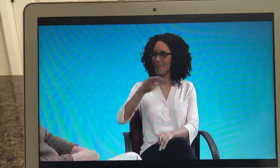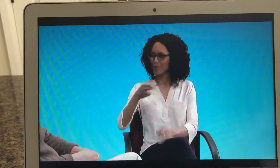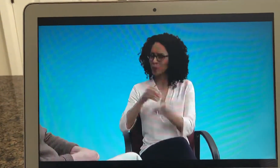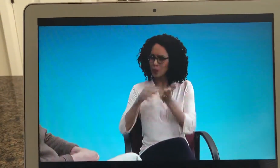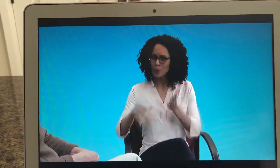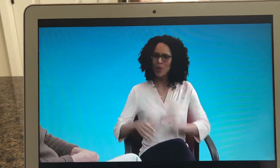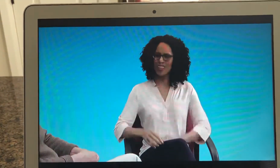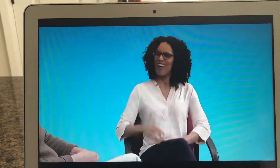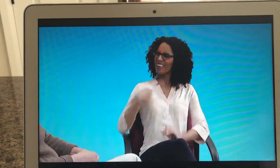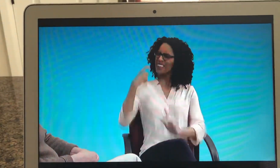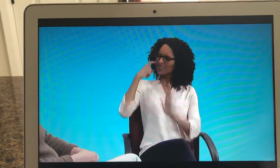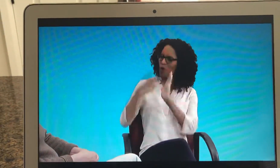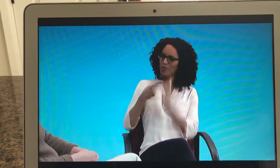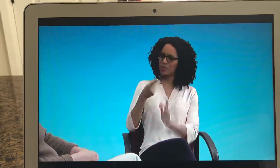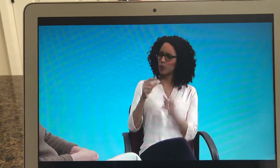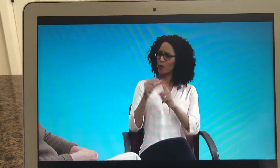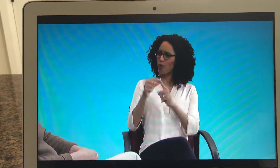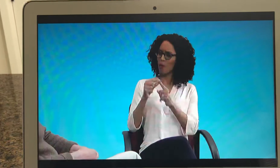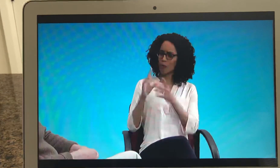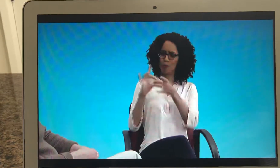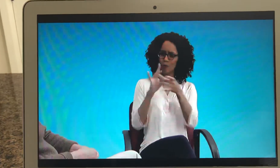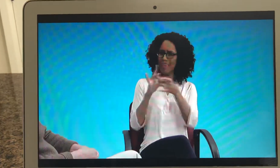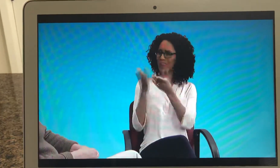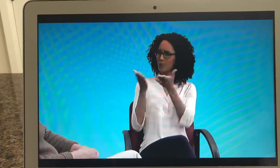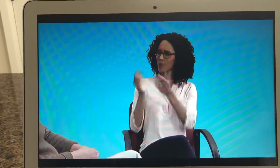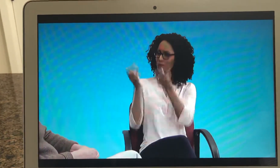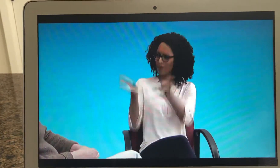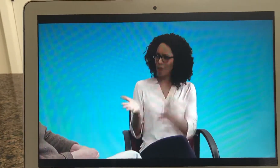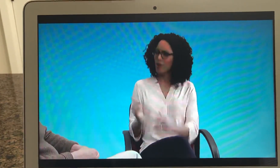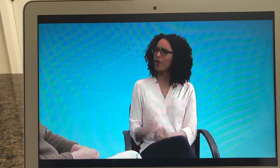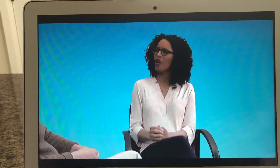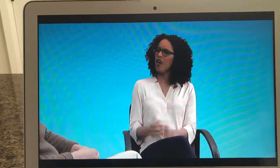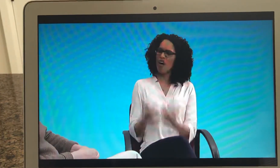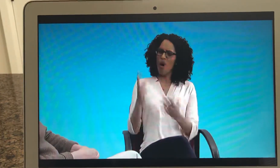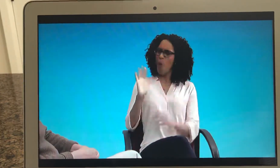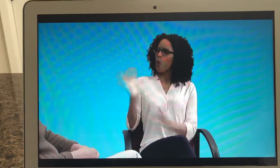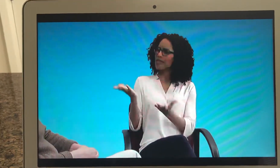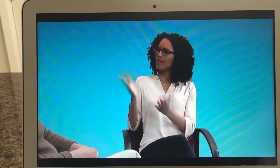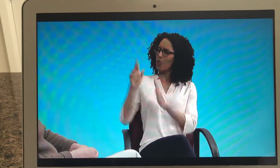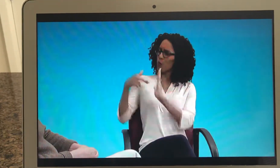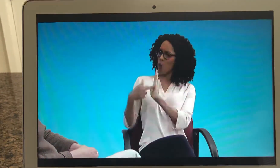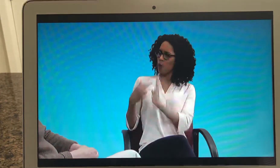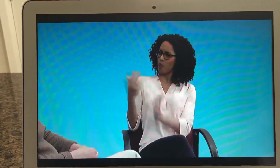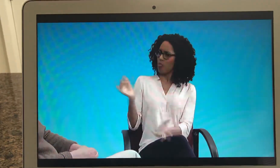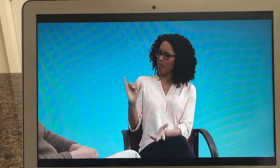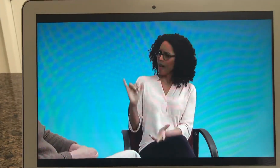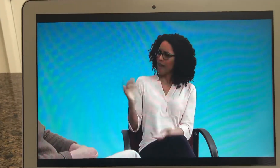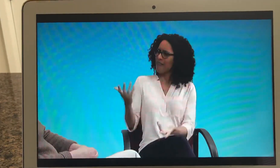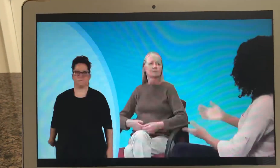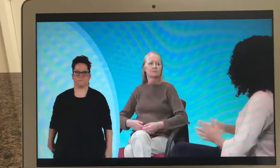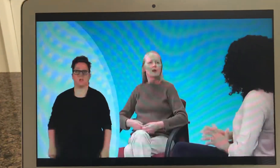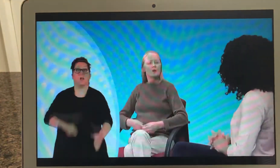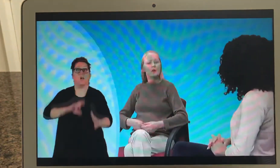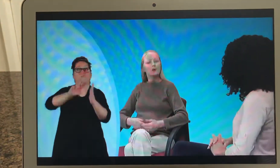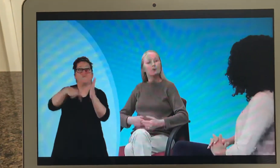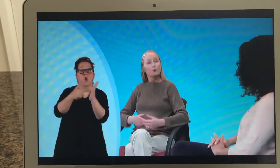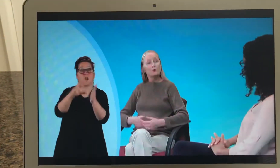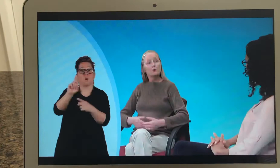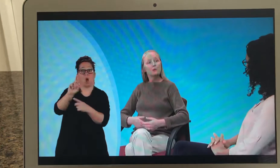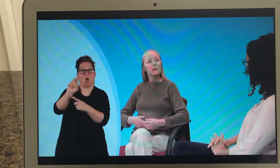that before of a hard of hearing student. I've noticed the word is relationship with the server. What is the role of